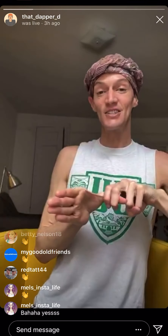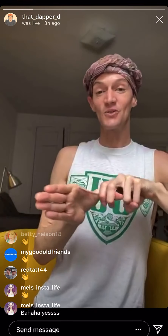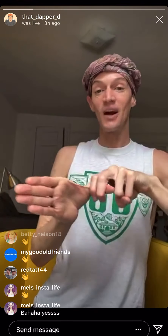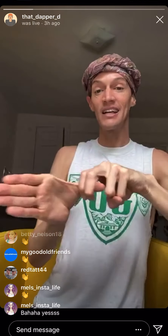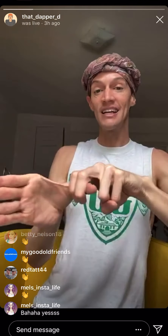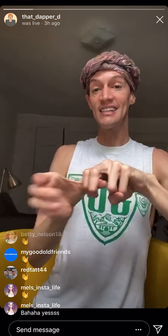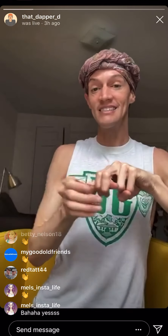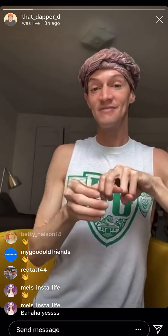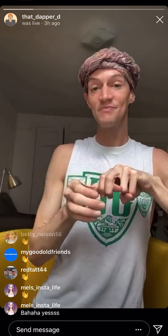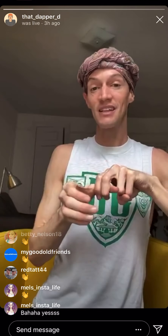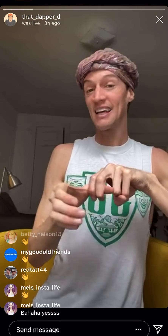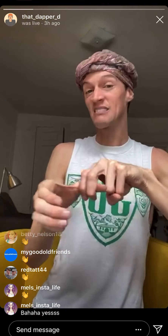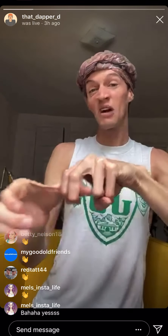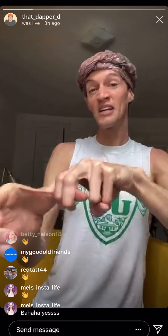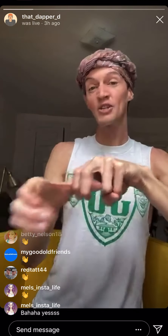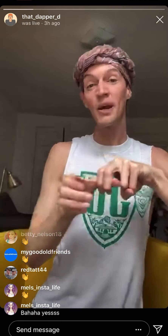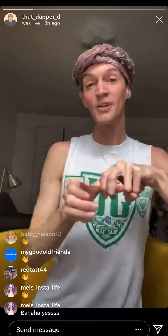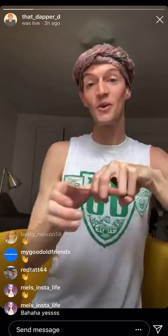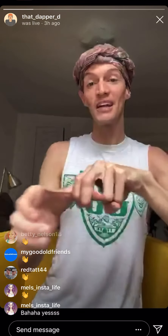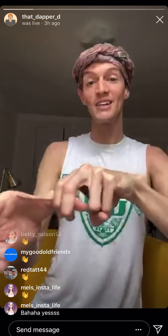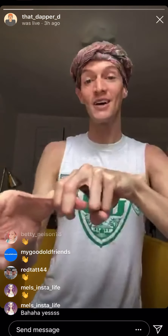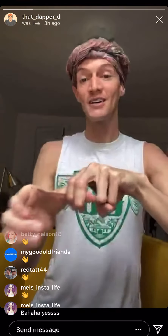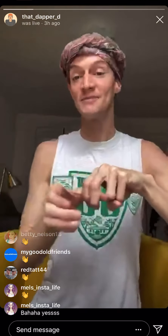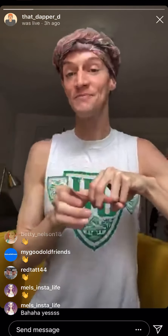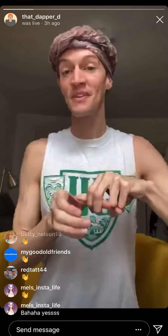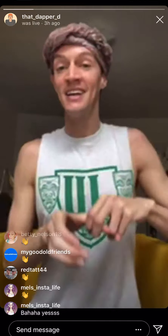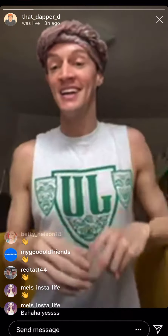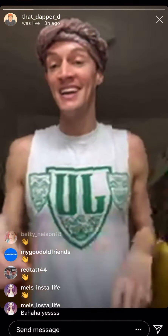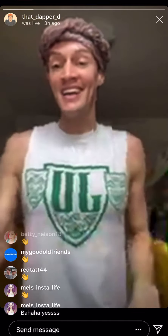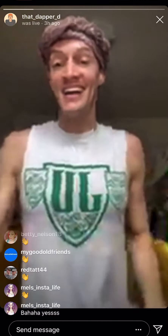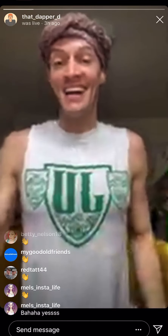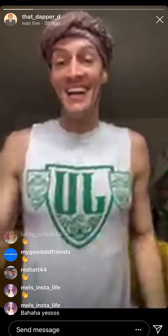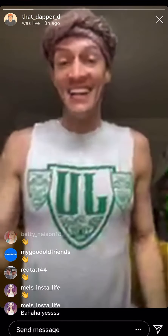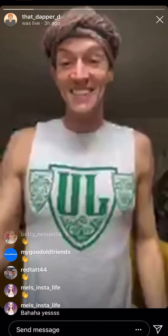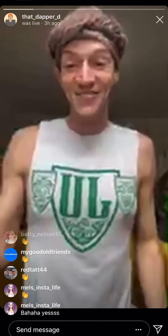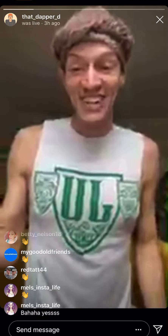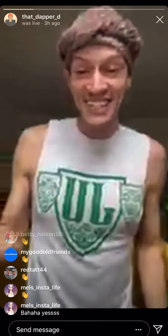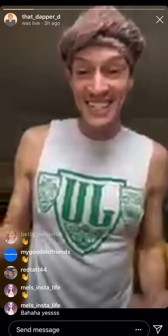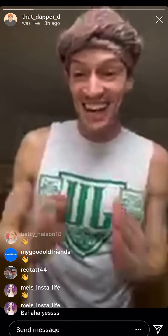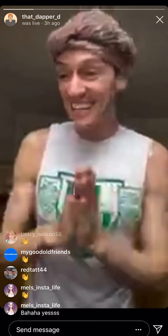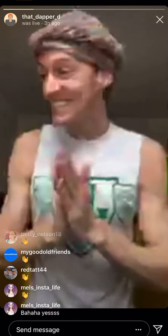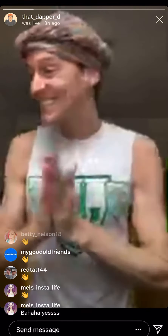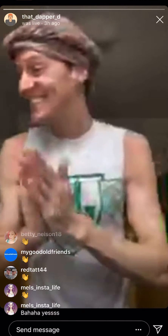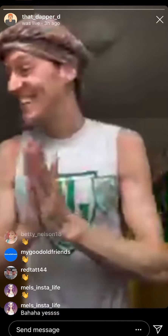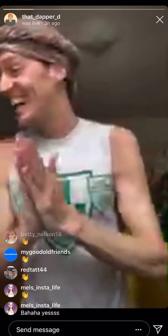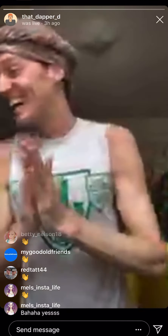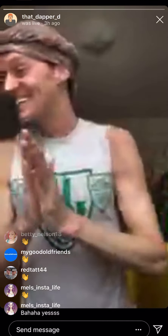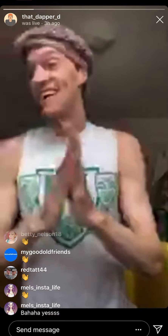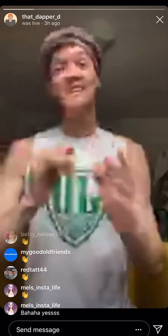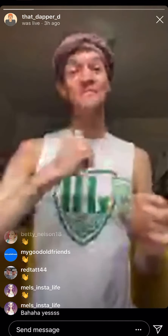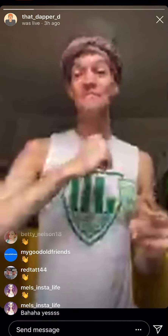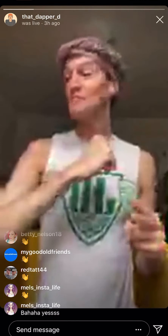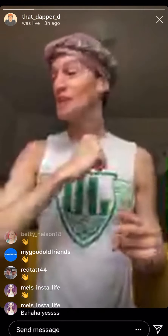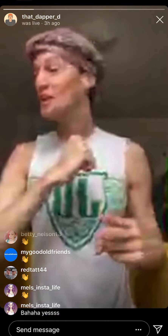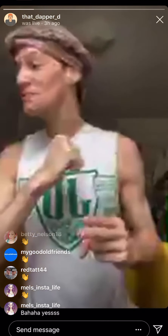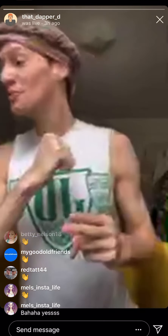riding like riding a train or riding a car fun signs today um bridge